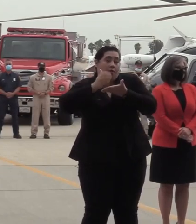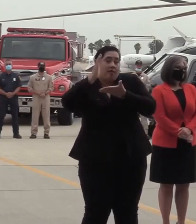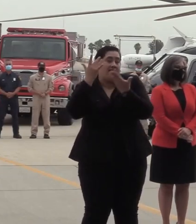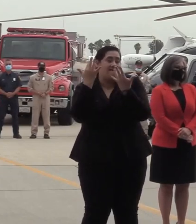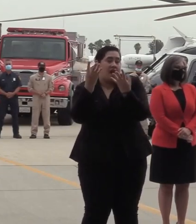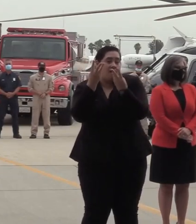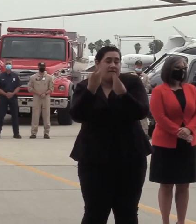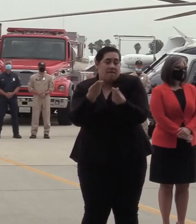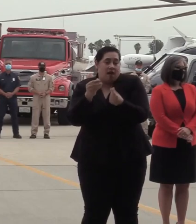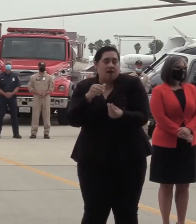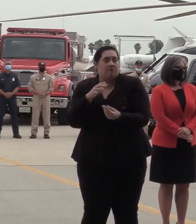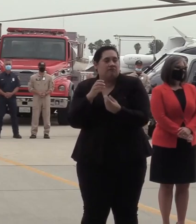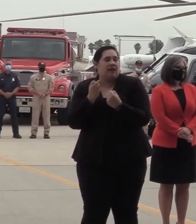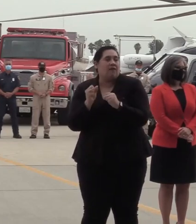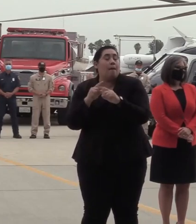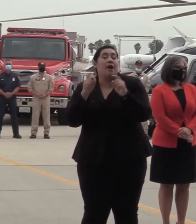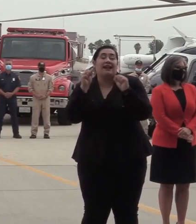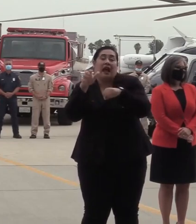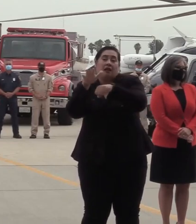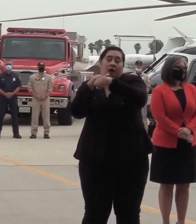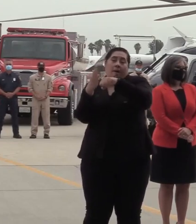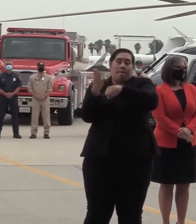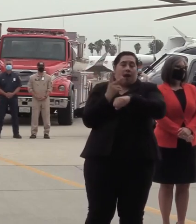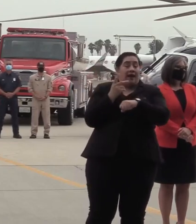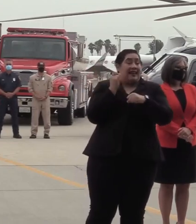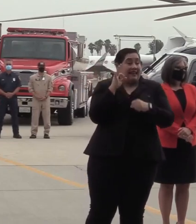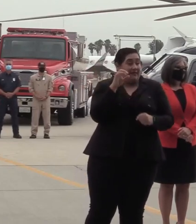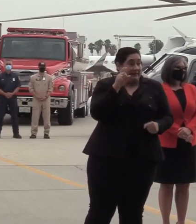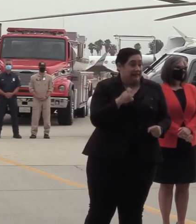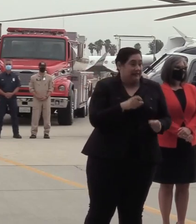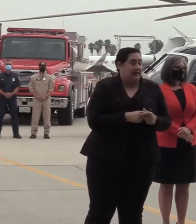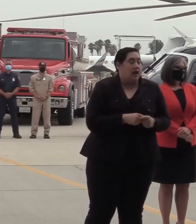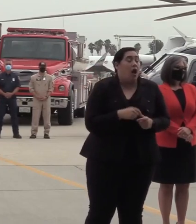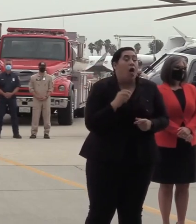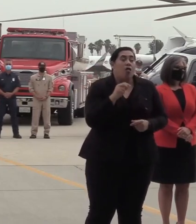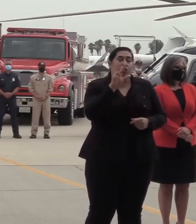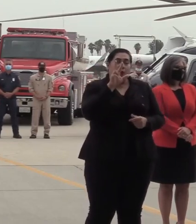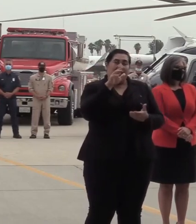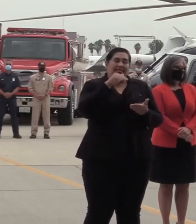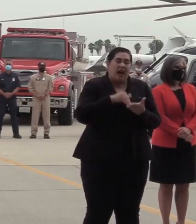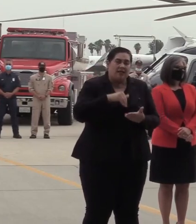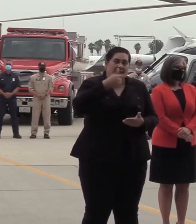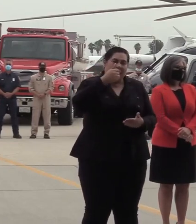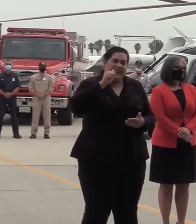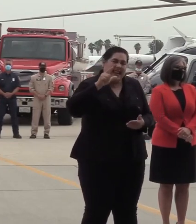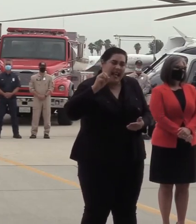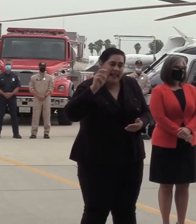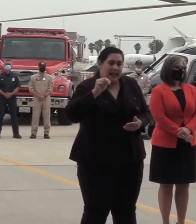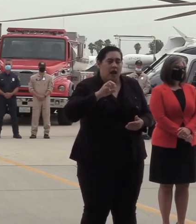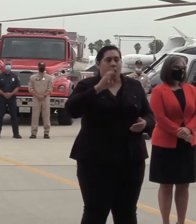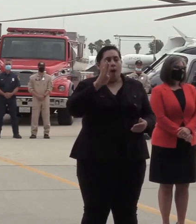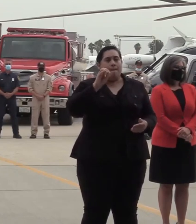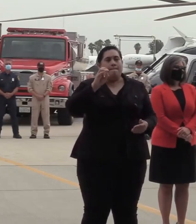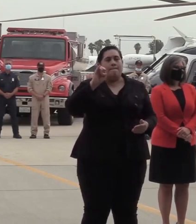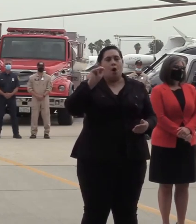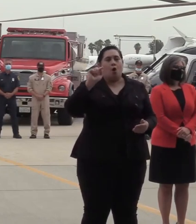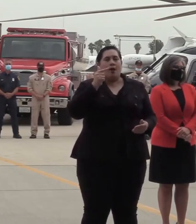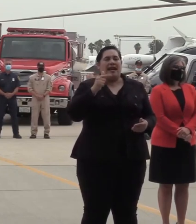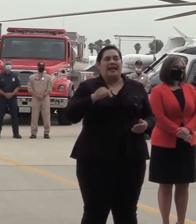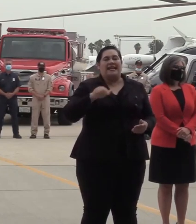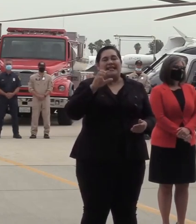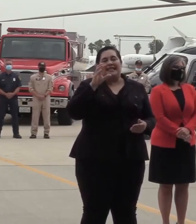firefighting efforts, but can be recalled here if needed. The 3,000-gallon Boeing CH-47D